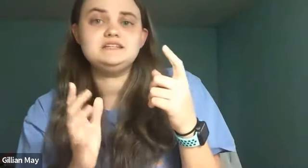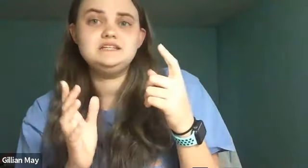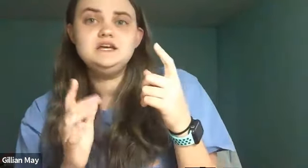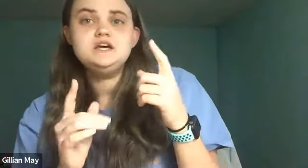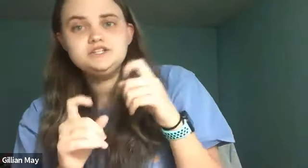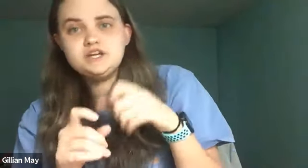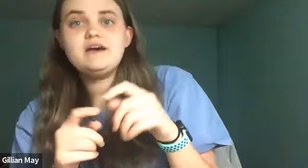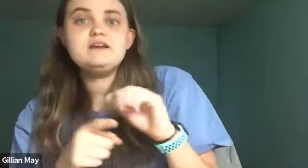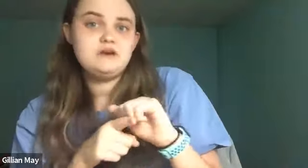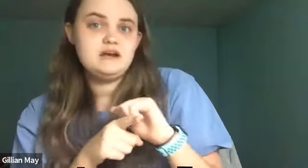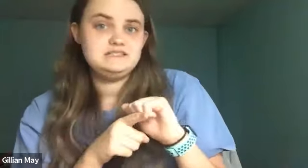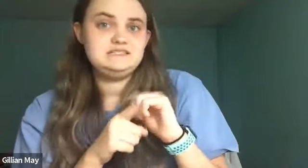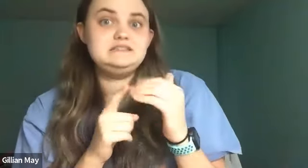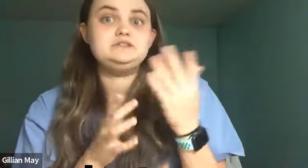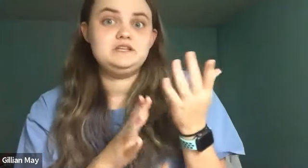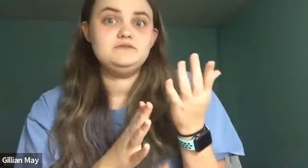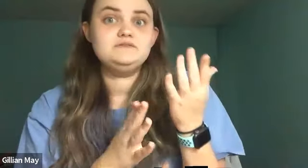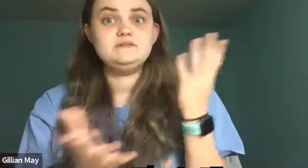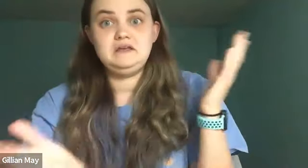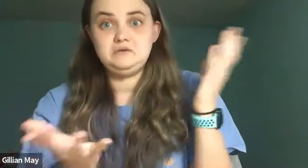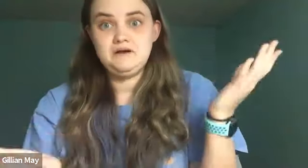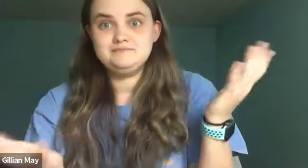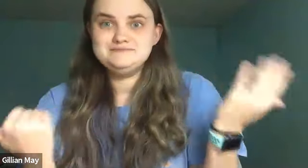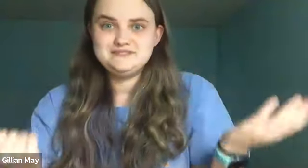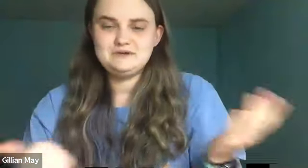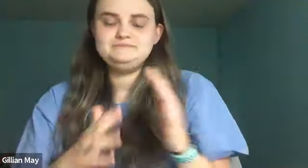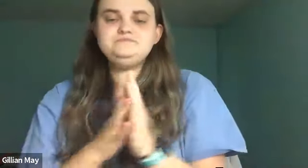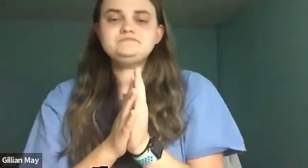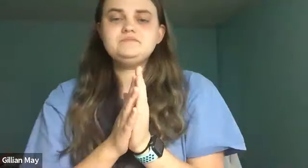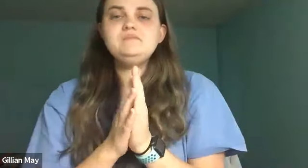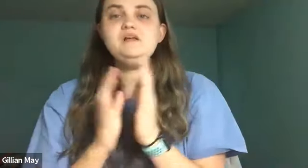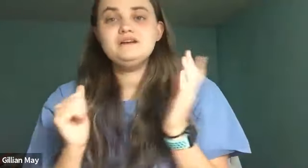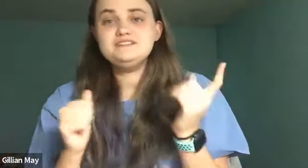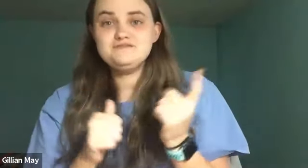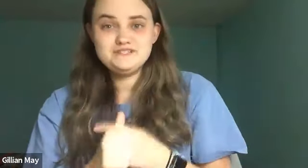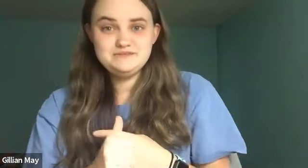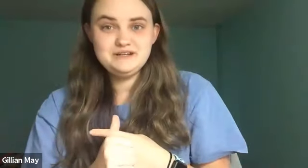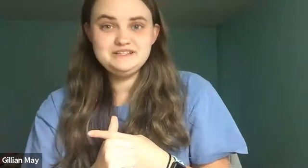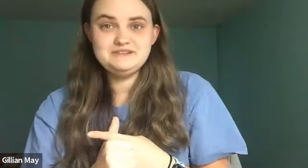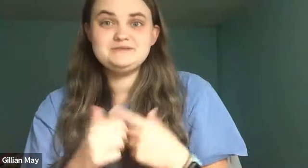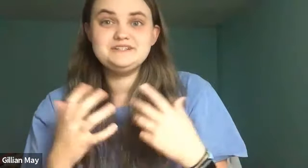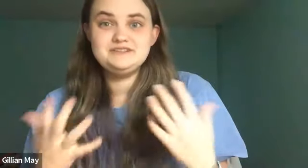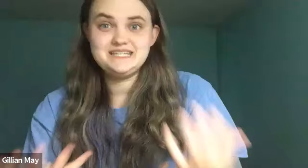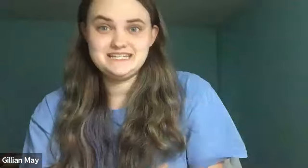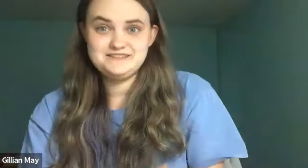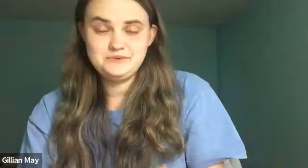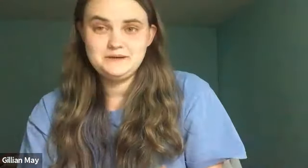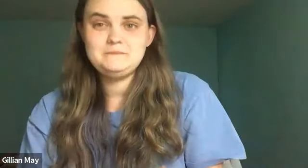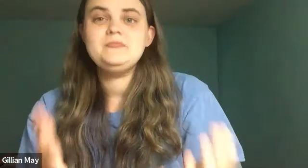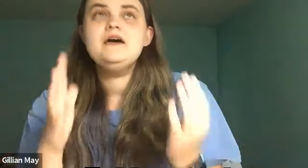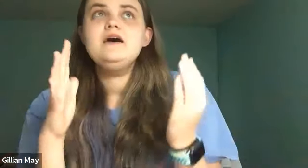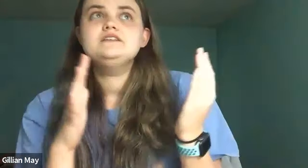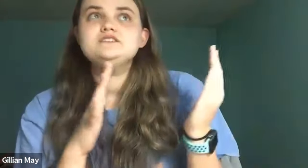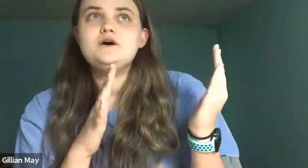can check out and practice yourselves later on. So. All right, so the first thing we're going to do is we're going to do the days of the week.